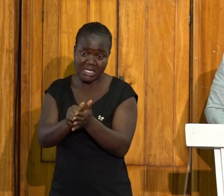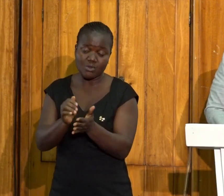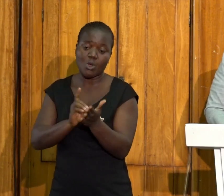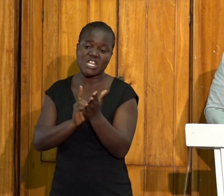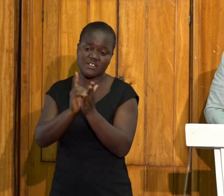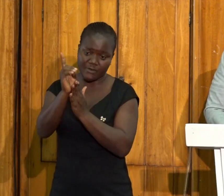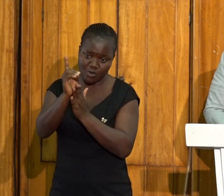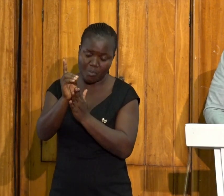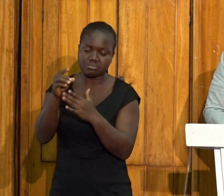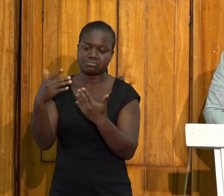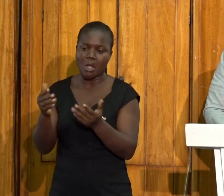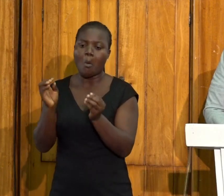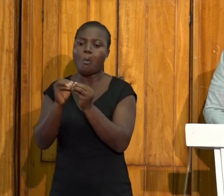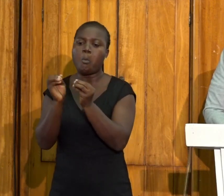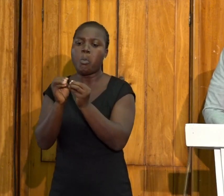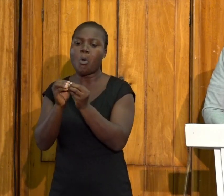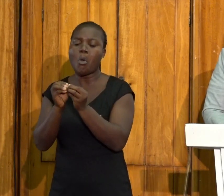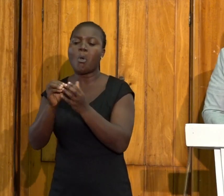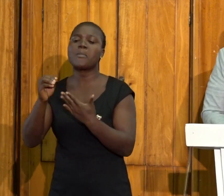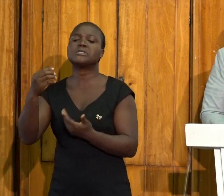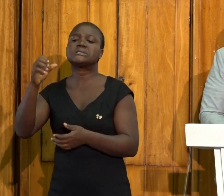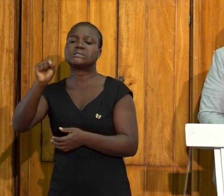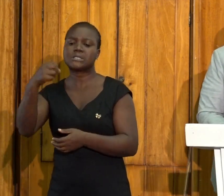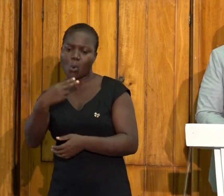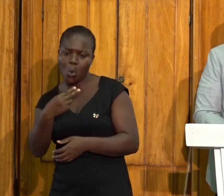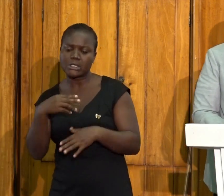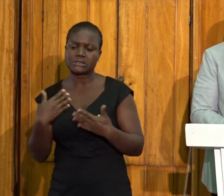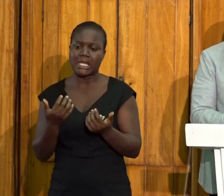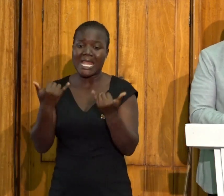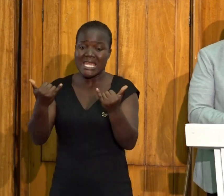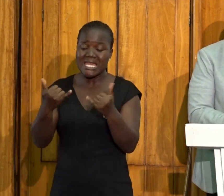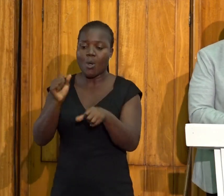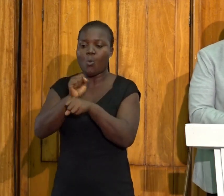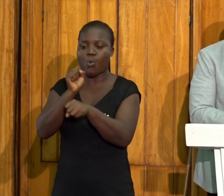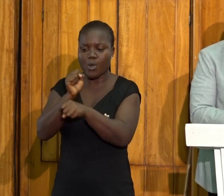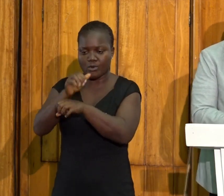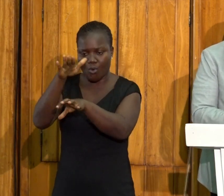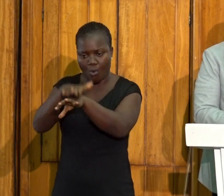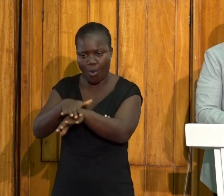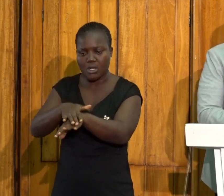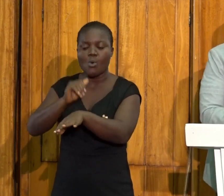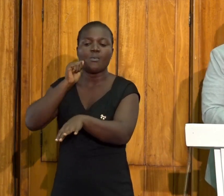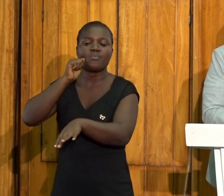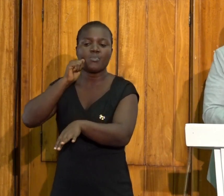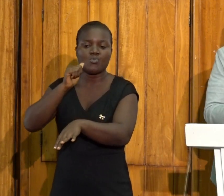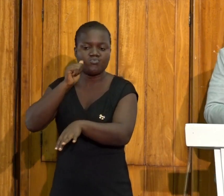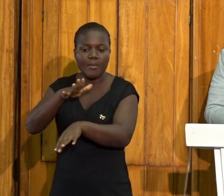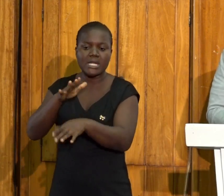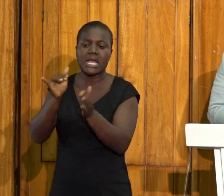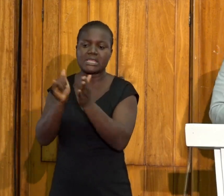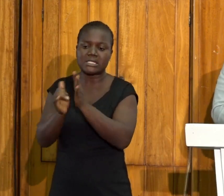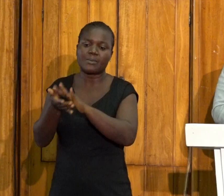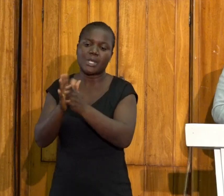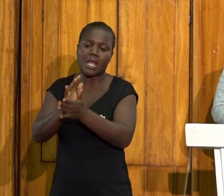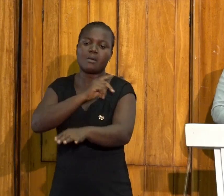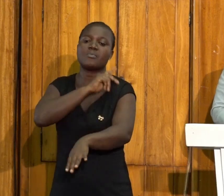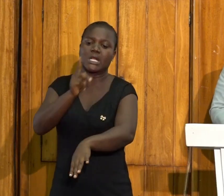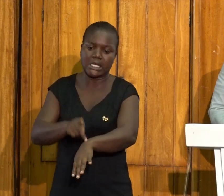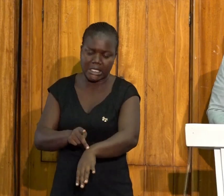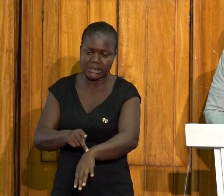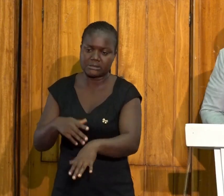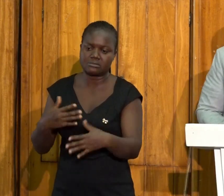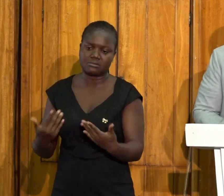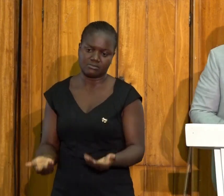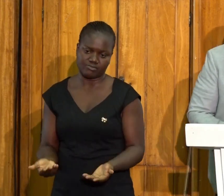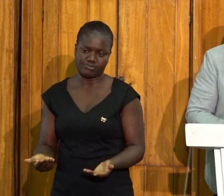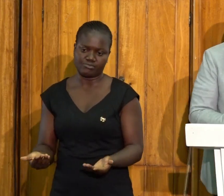different stakeholders with support from the ministry. It's working now. It's looking at pregnant women who become pregnant while it's using either oral or